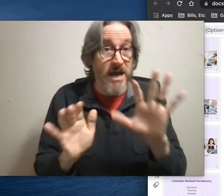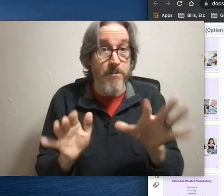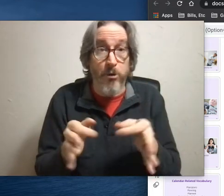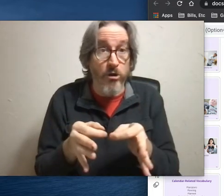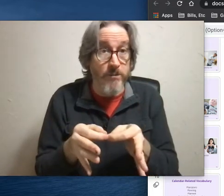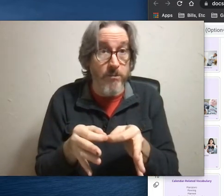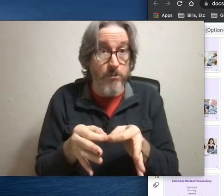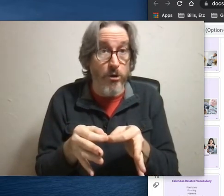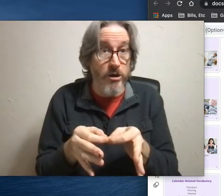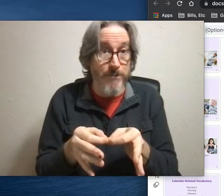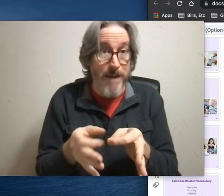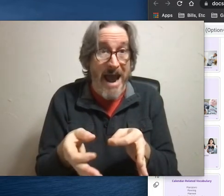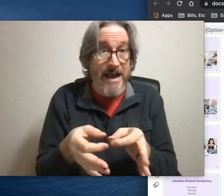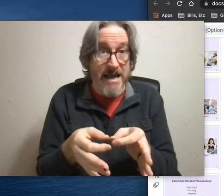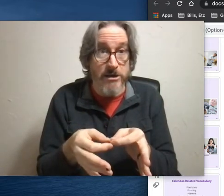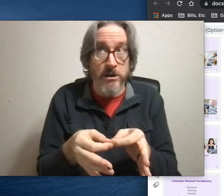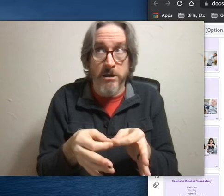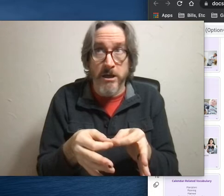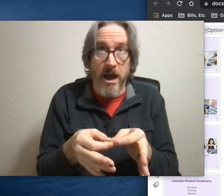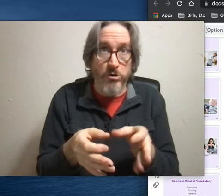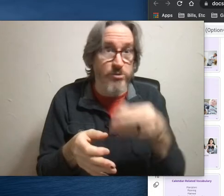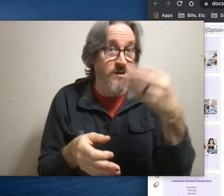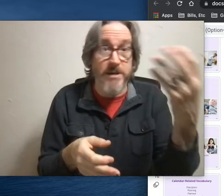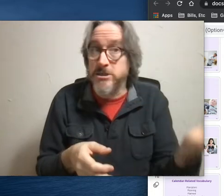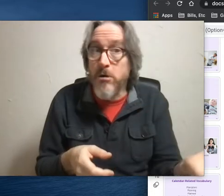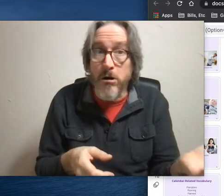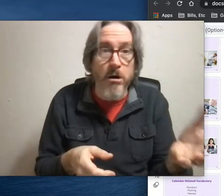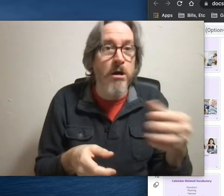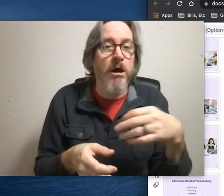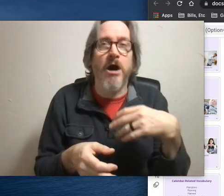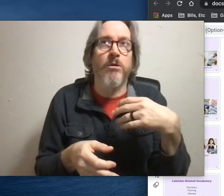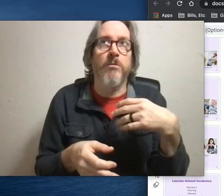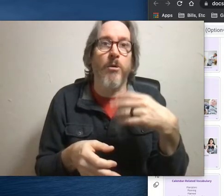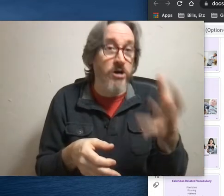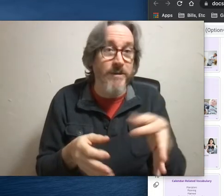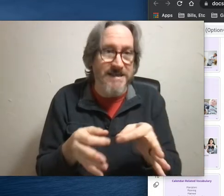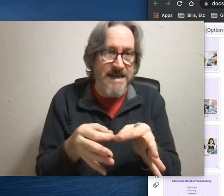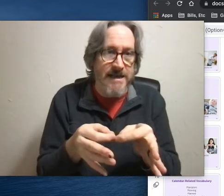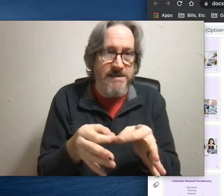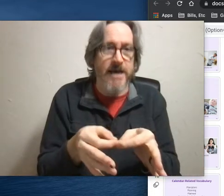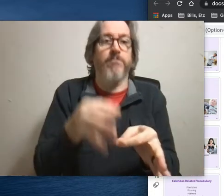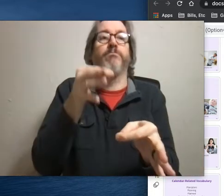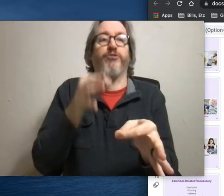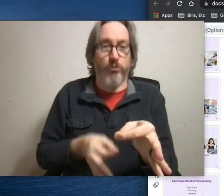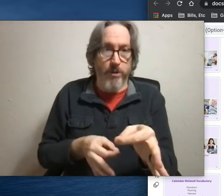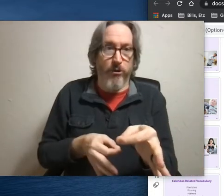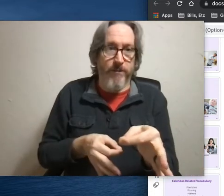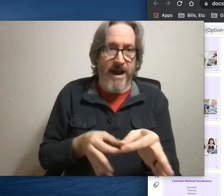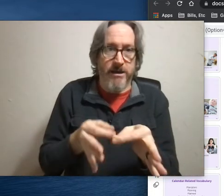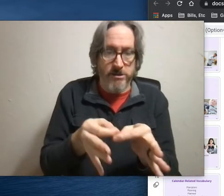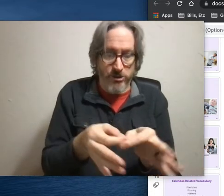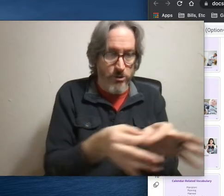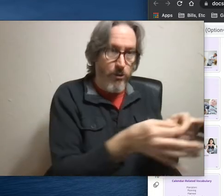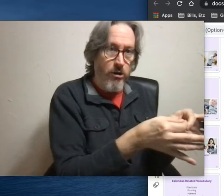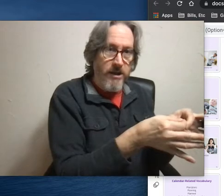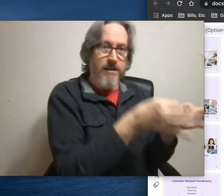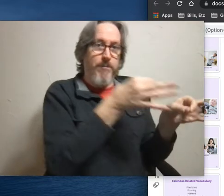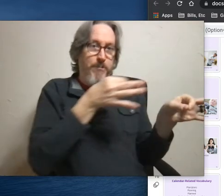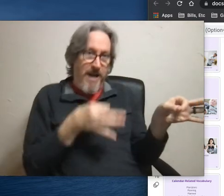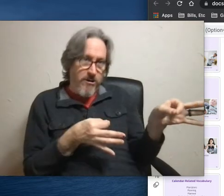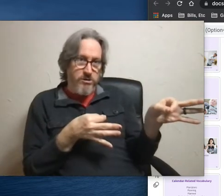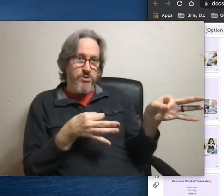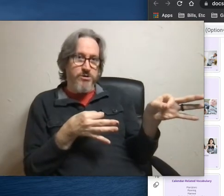You can pull it back, and we're supposed to meet tomorrow, but we're going to meet today instead. We pull it back. So you pull